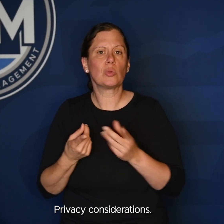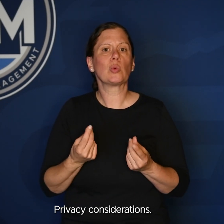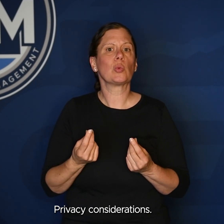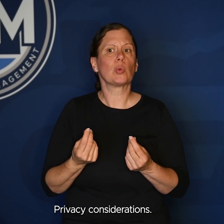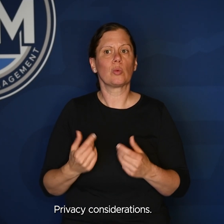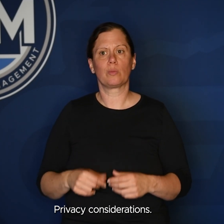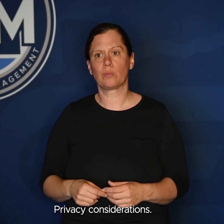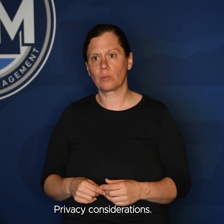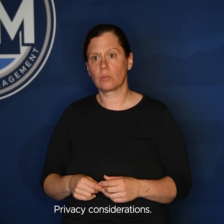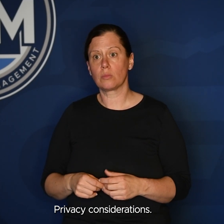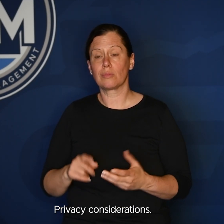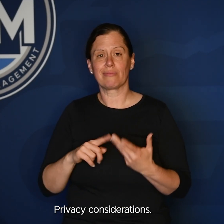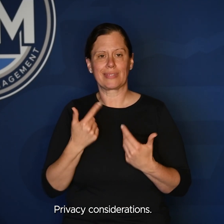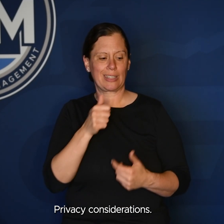Privacy considerations.